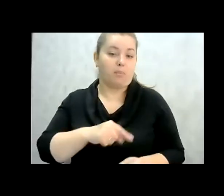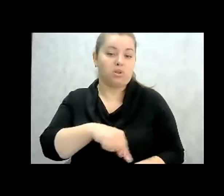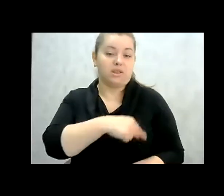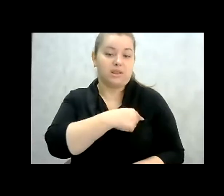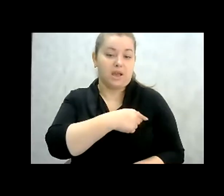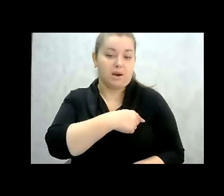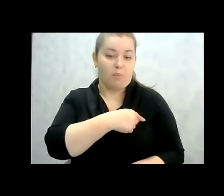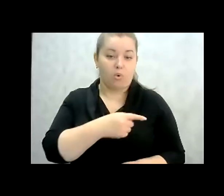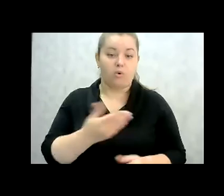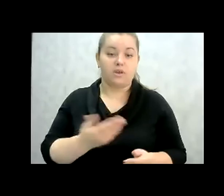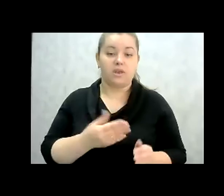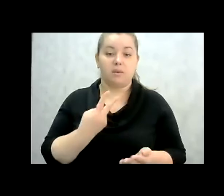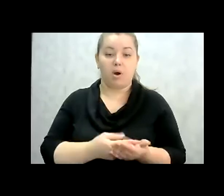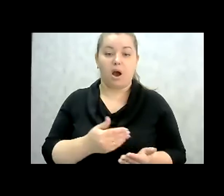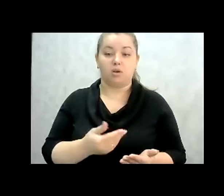organization